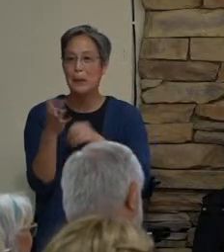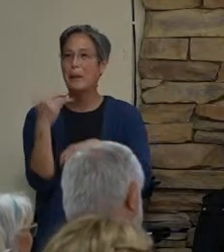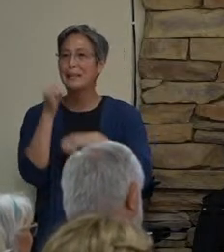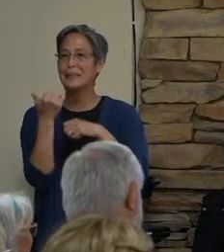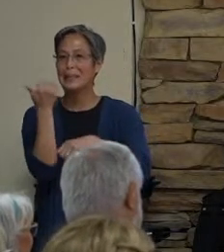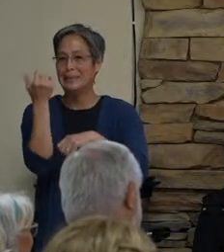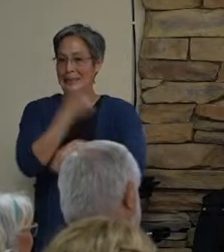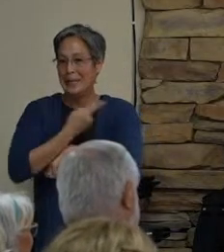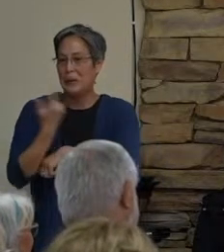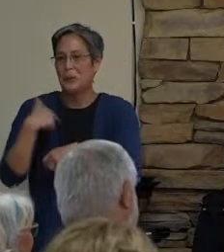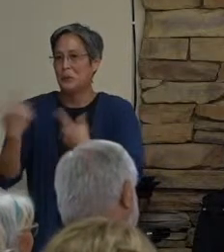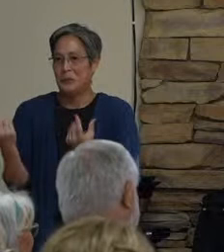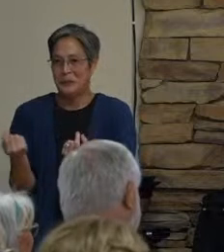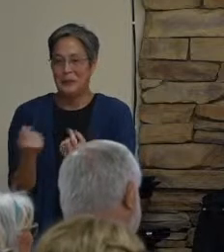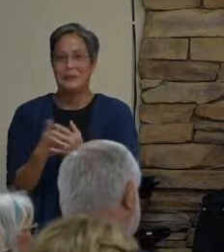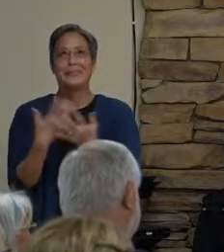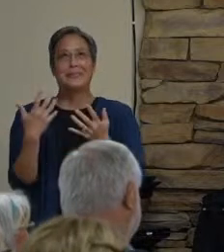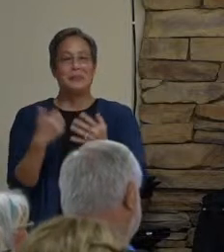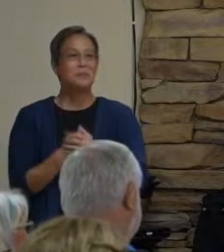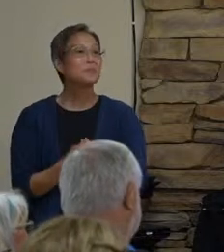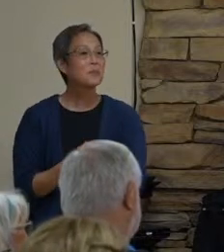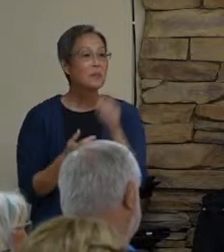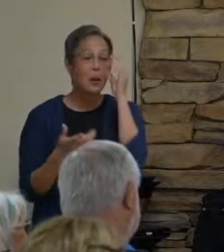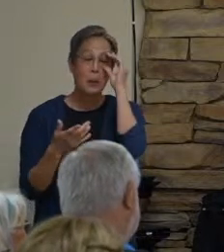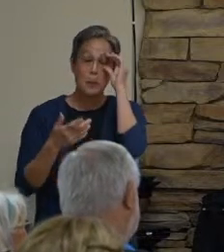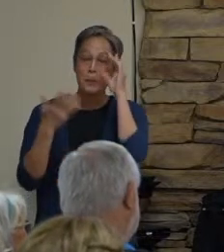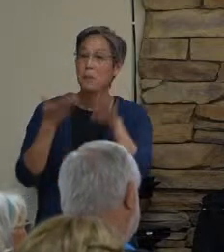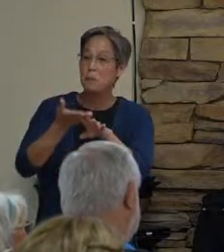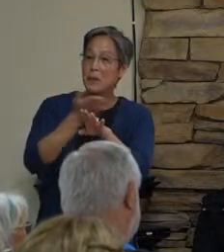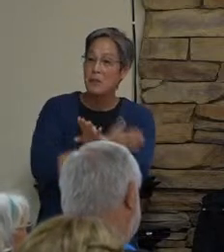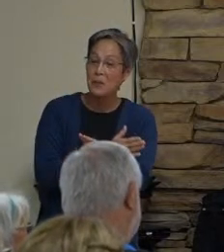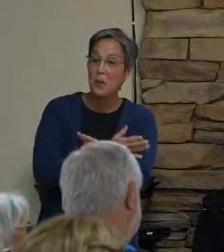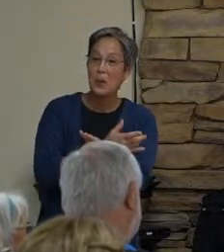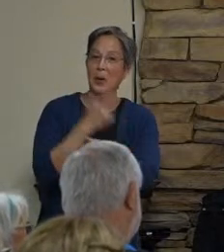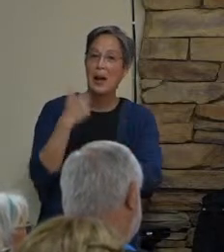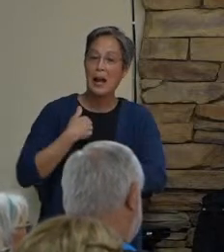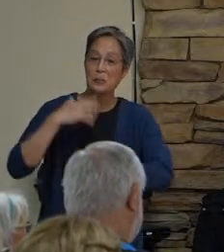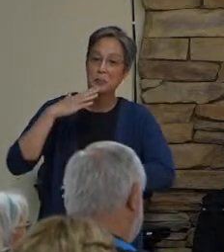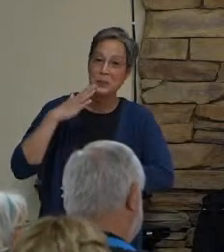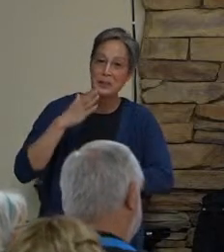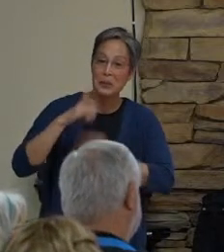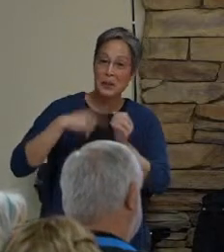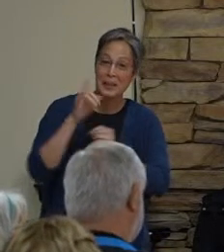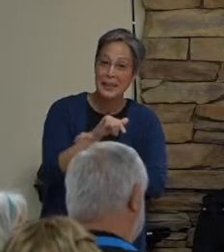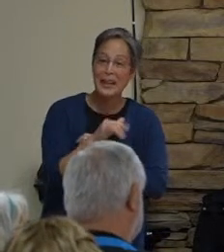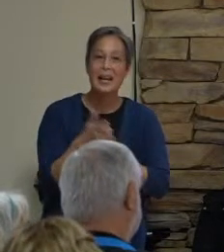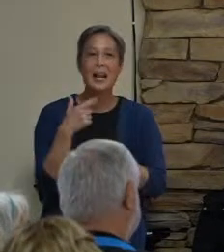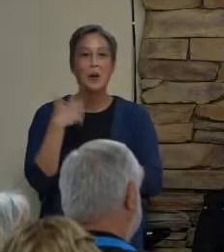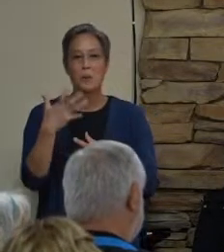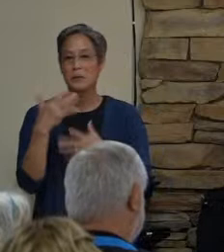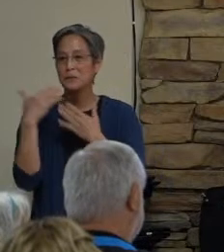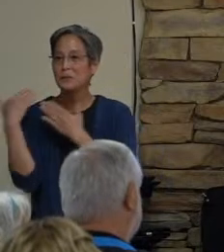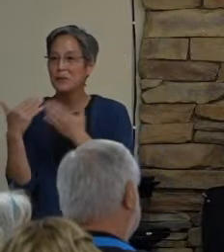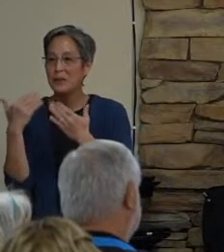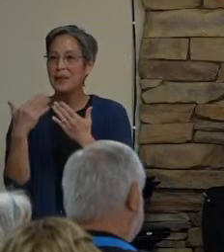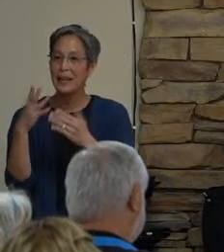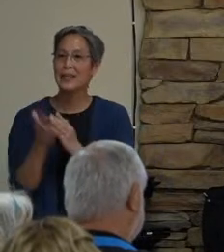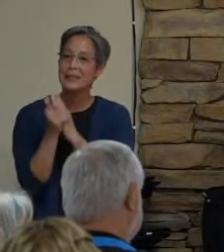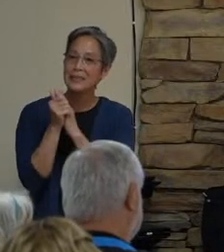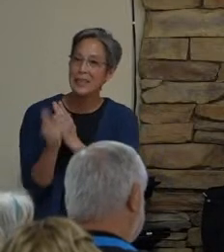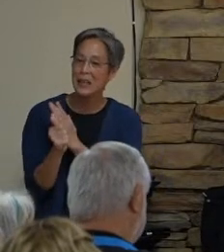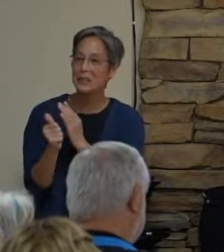But before I get into that, I want to give a huge shout out to our incredibly talented and